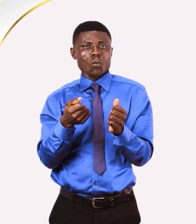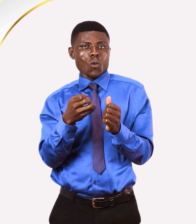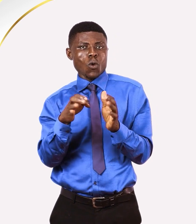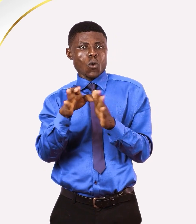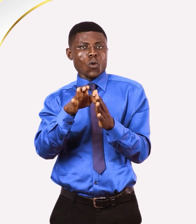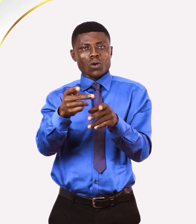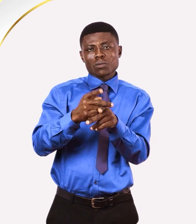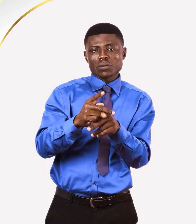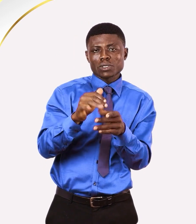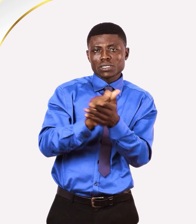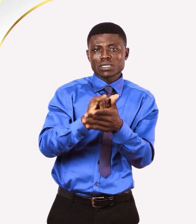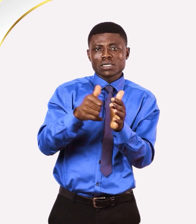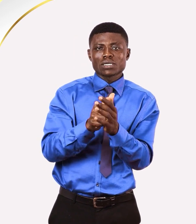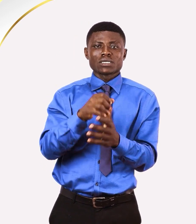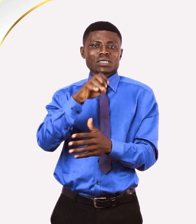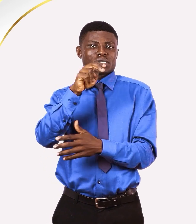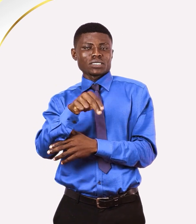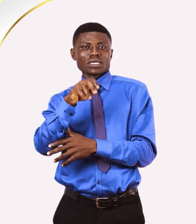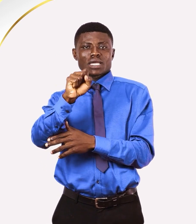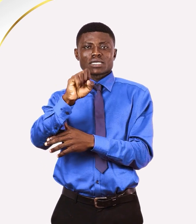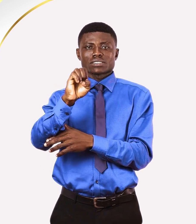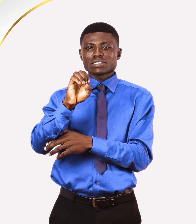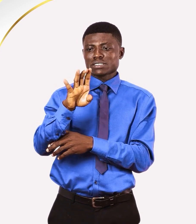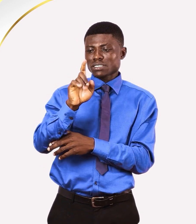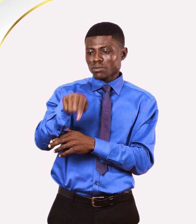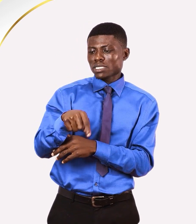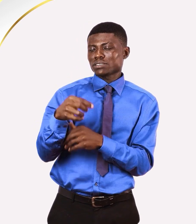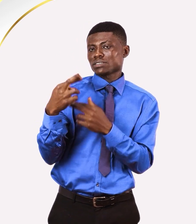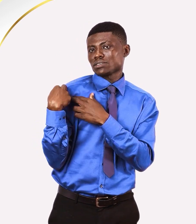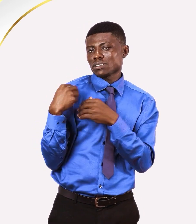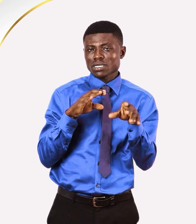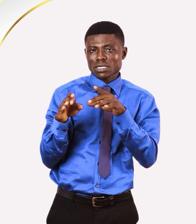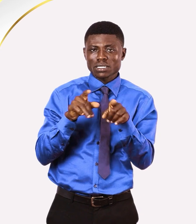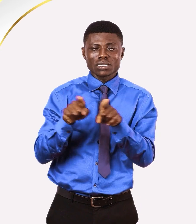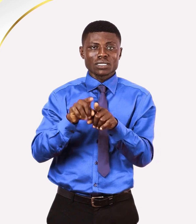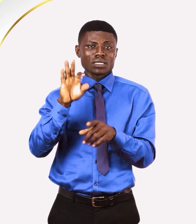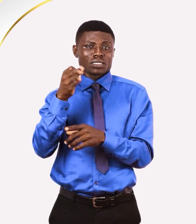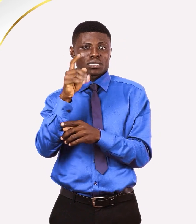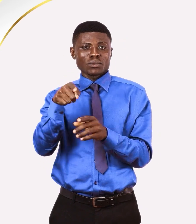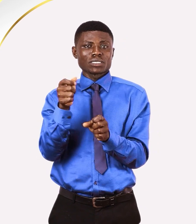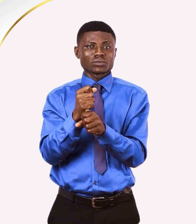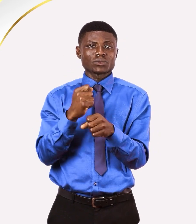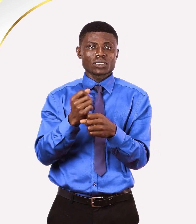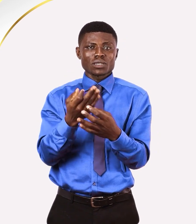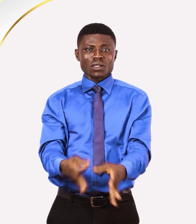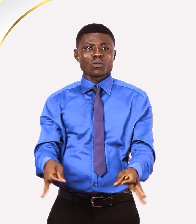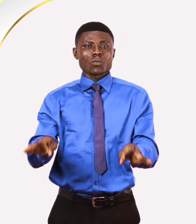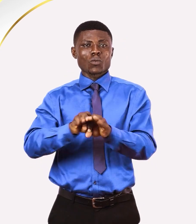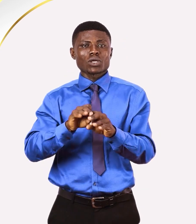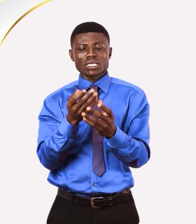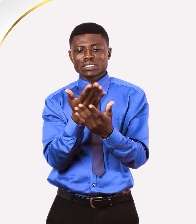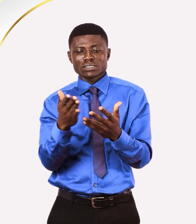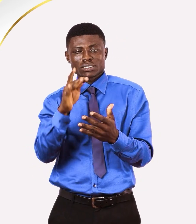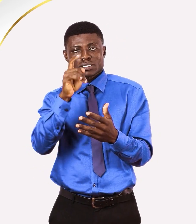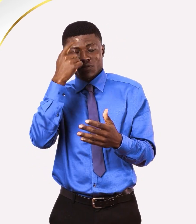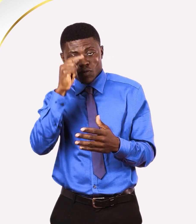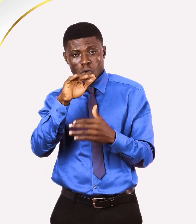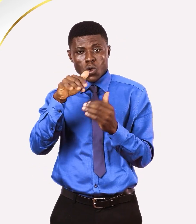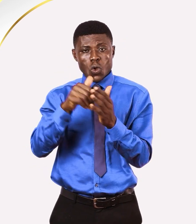practice requiring the SEC to do so. 9. Creates the necessary atmosphere for